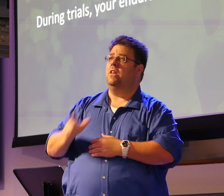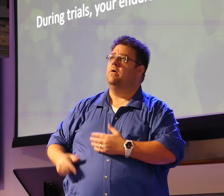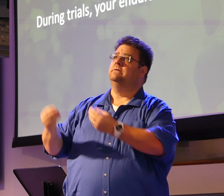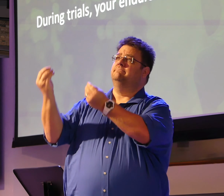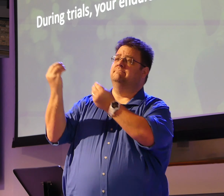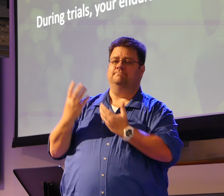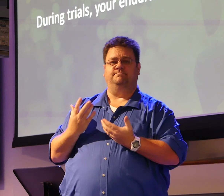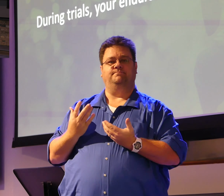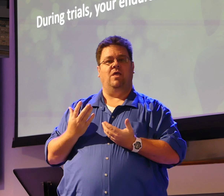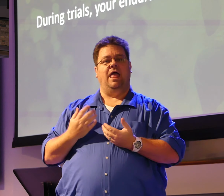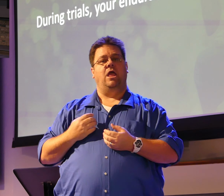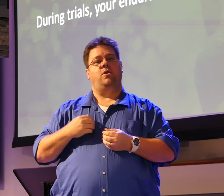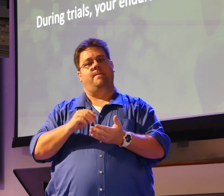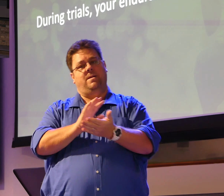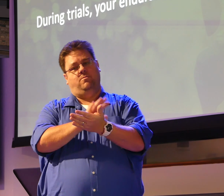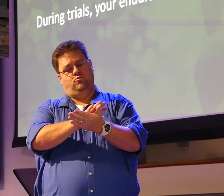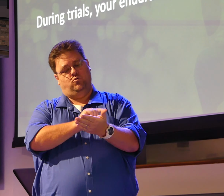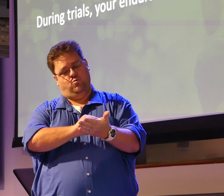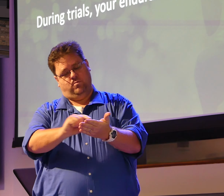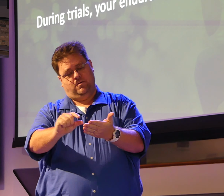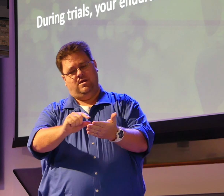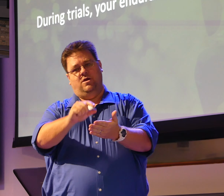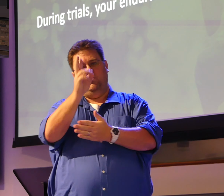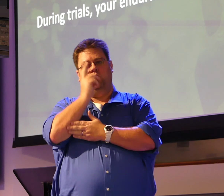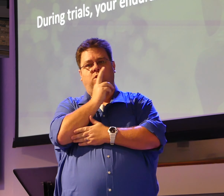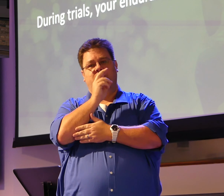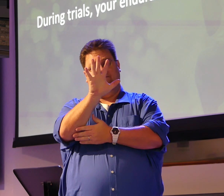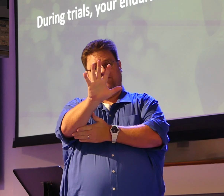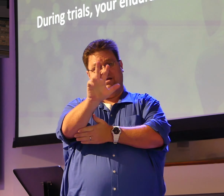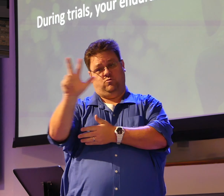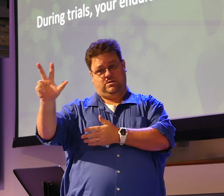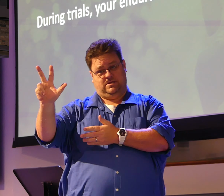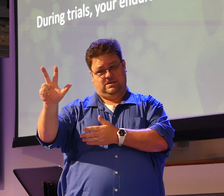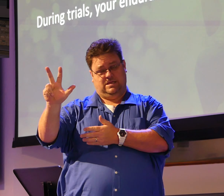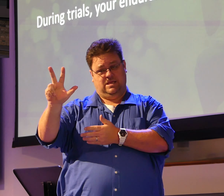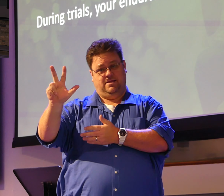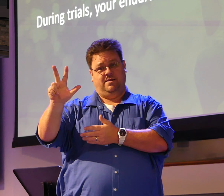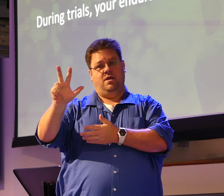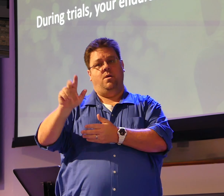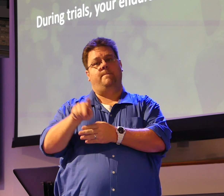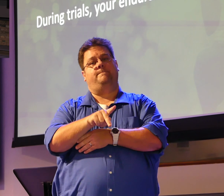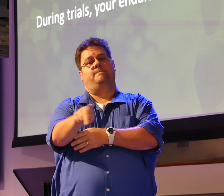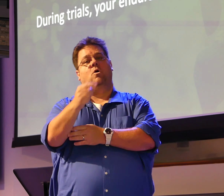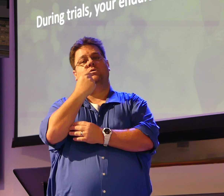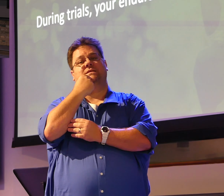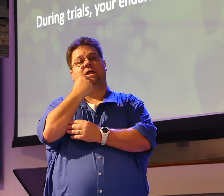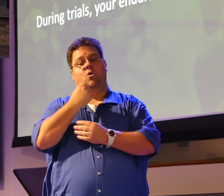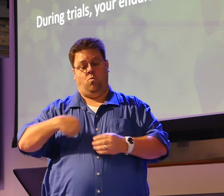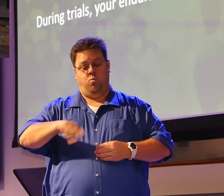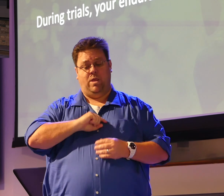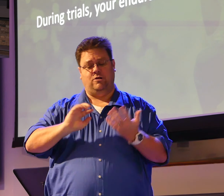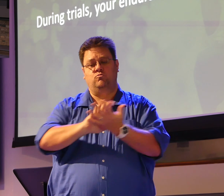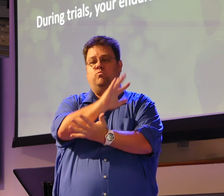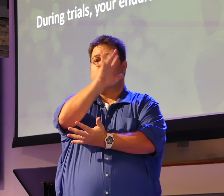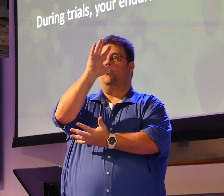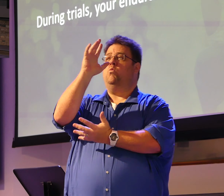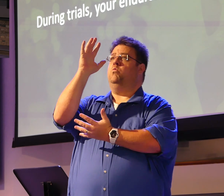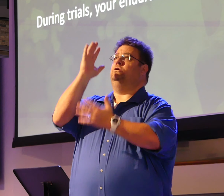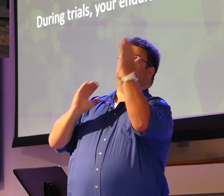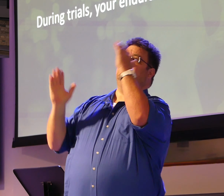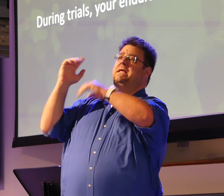to learn to wait on the lord and in your handout look at that verse romans 5 3 it's in your handout uh paul said